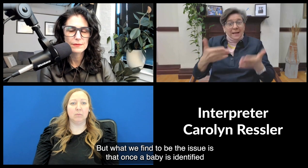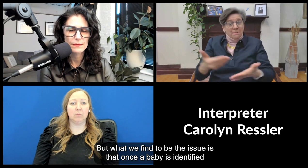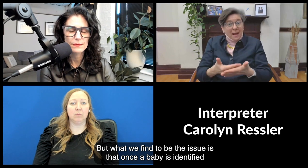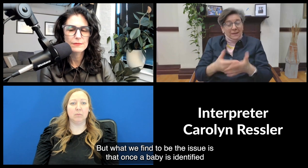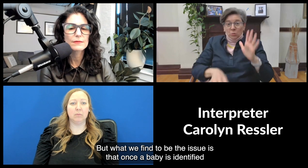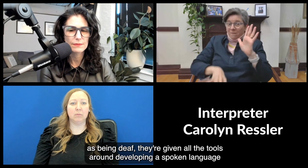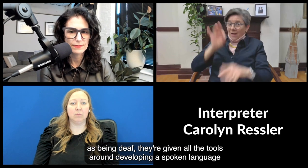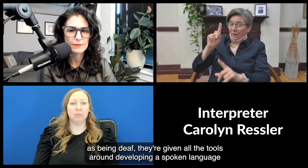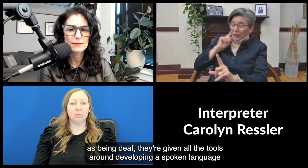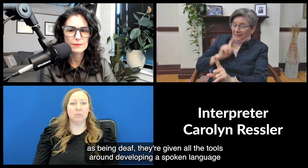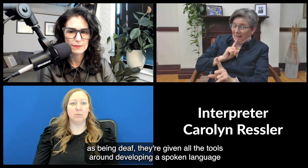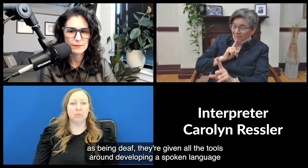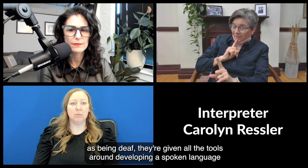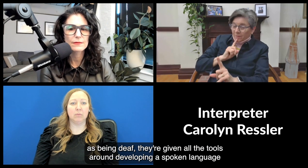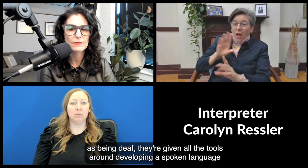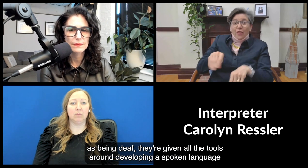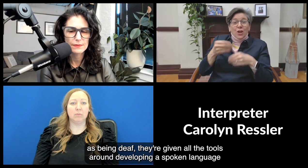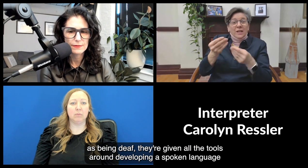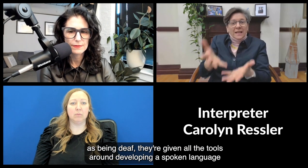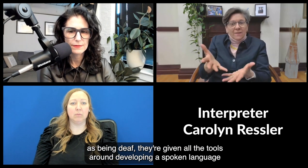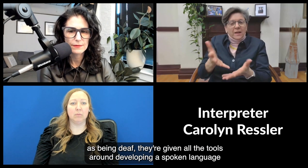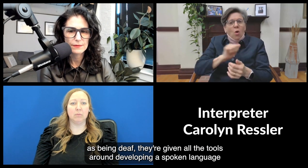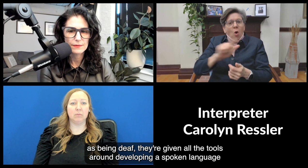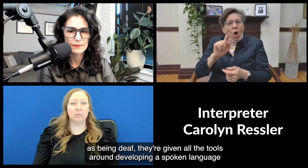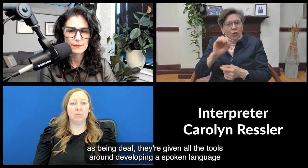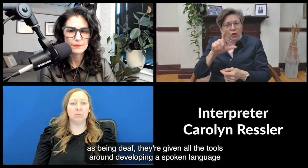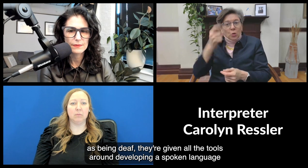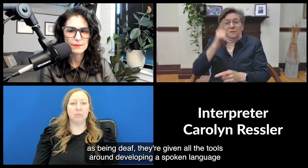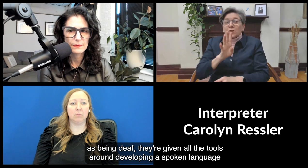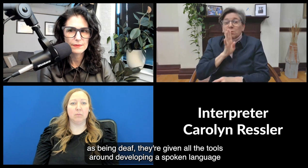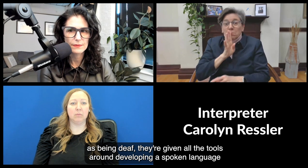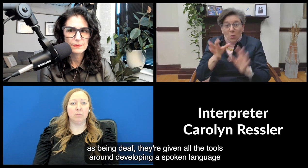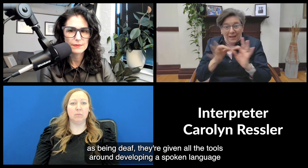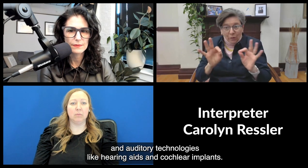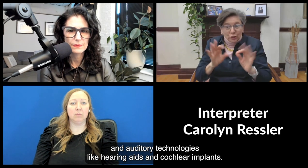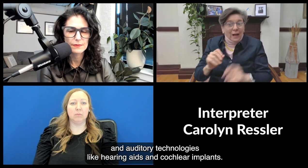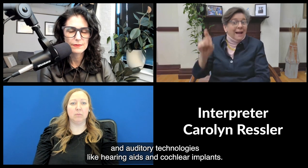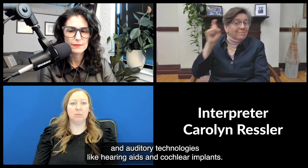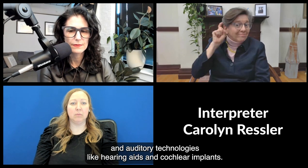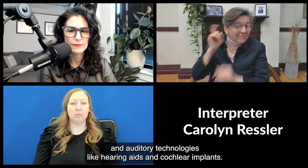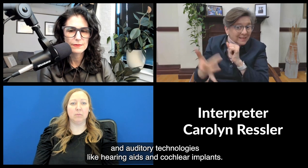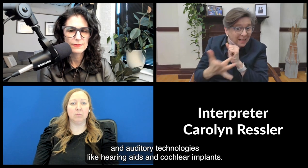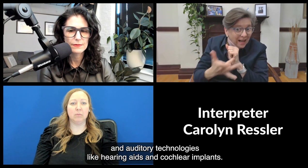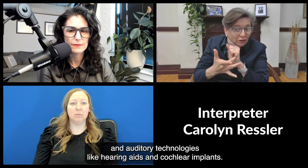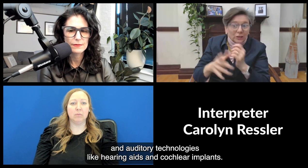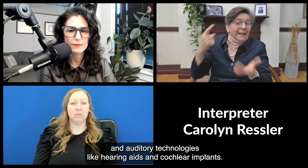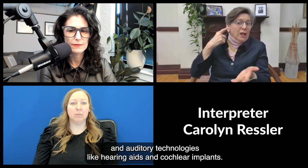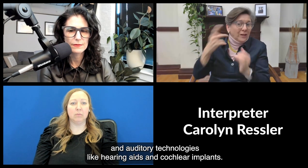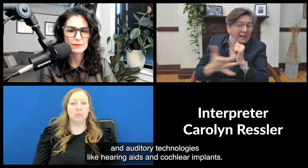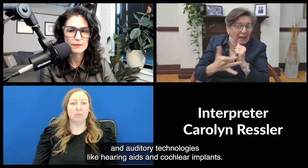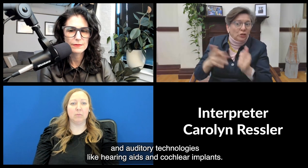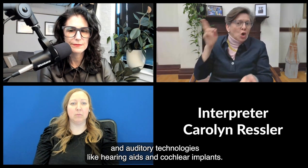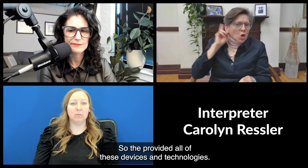But what we find to be the issue is that once a baby is identified as being deaf, they're given all the tools around developing a spoken